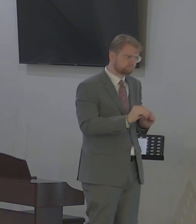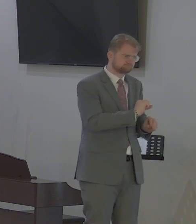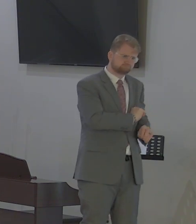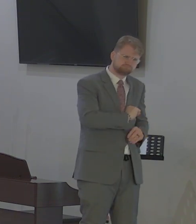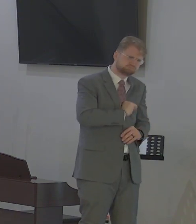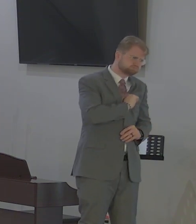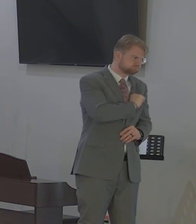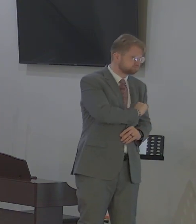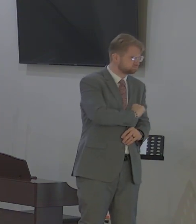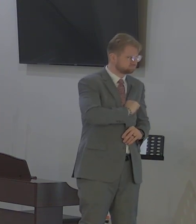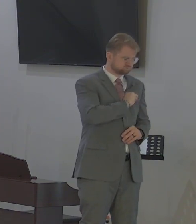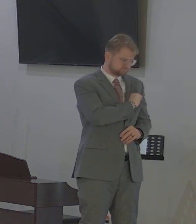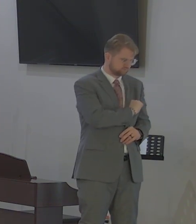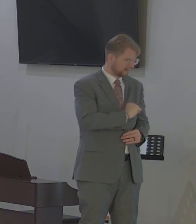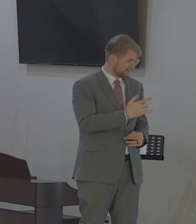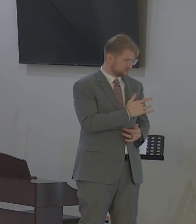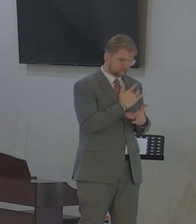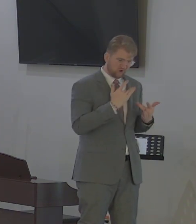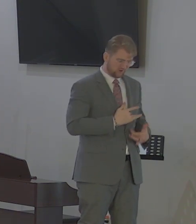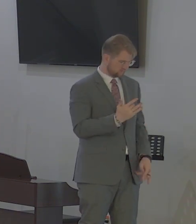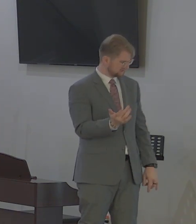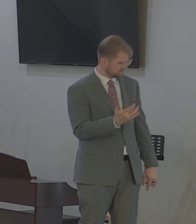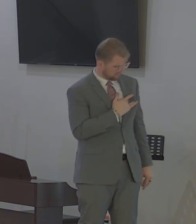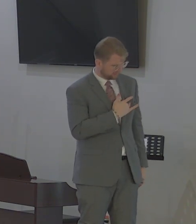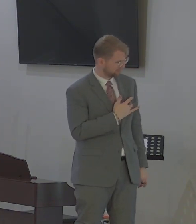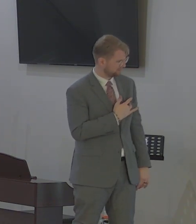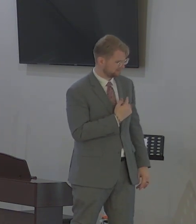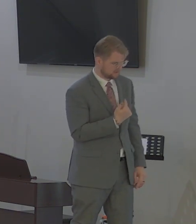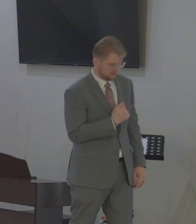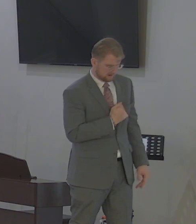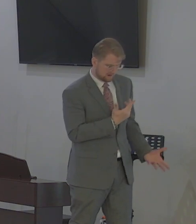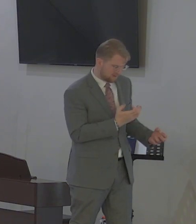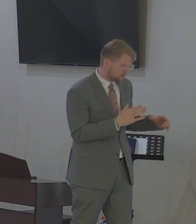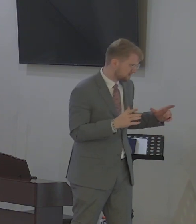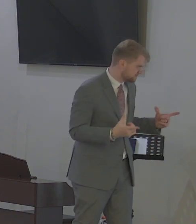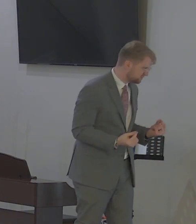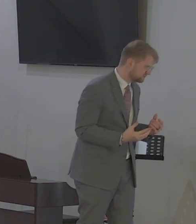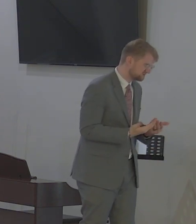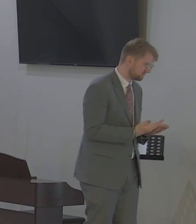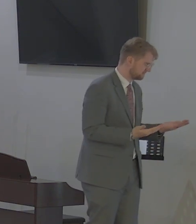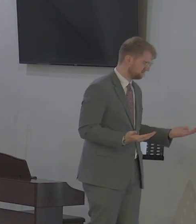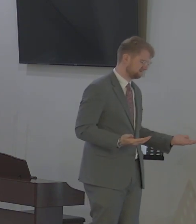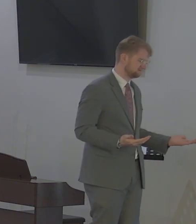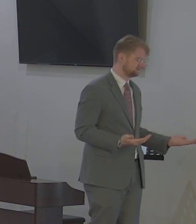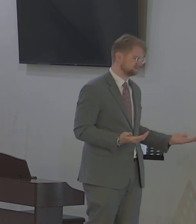His heart was touched, and he moved to do something.